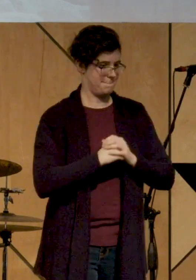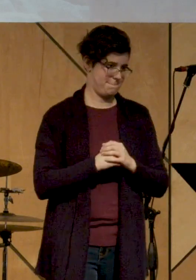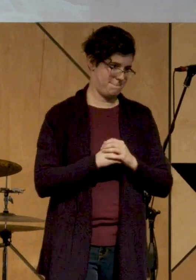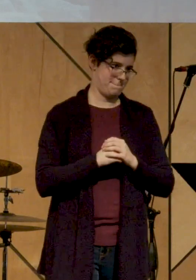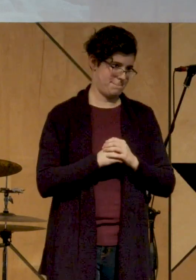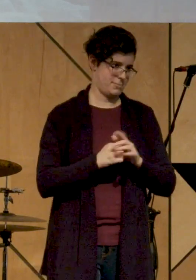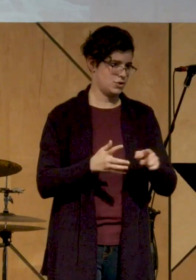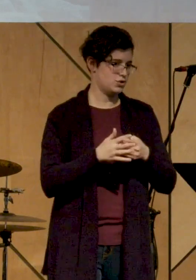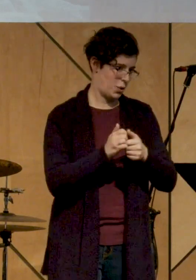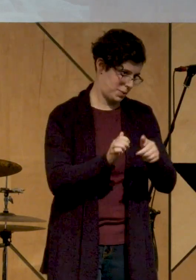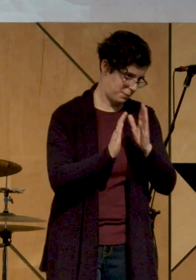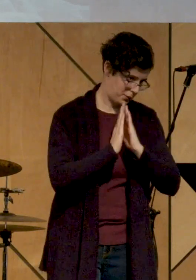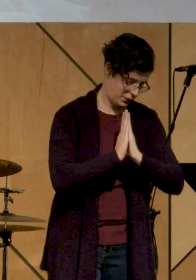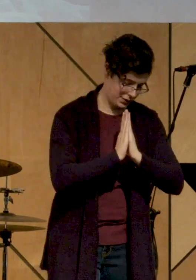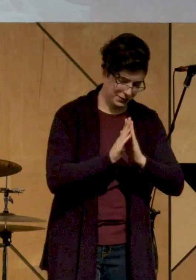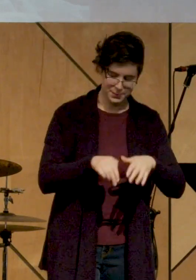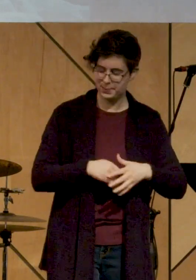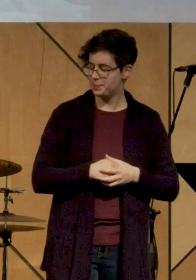what scripture says.